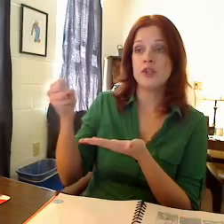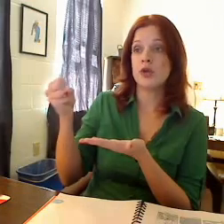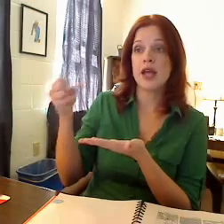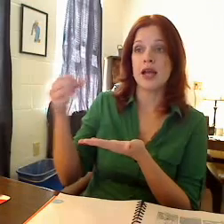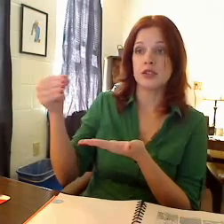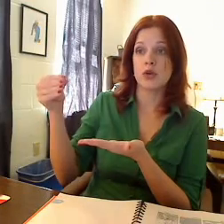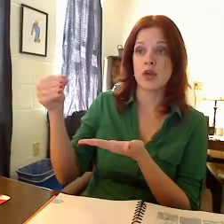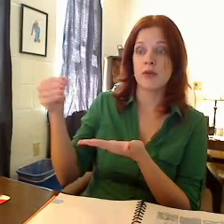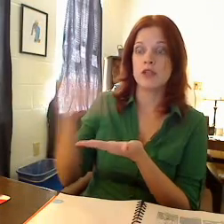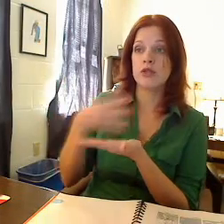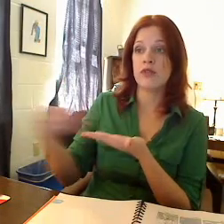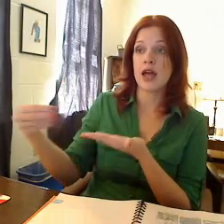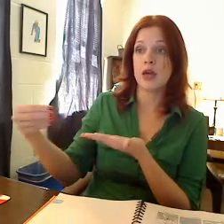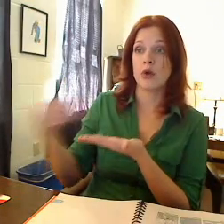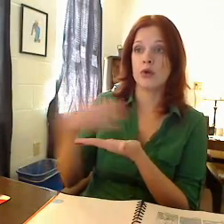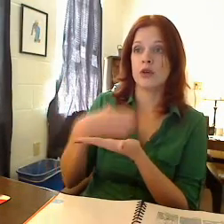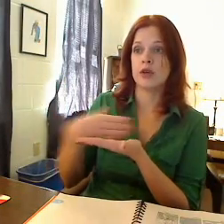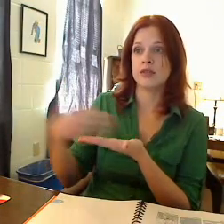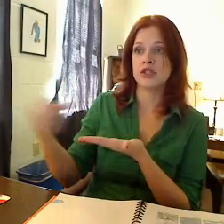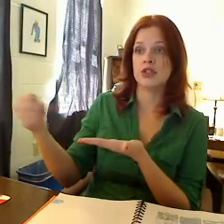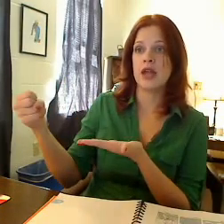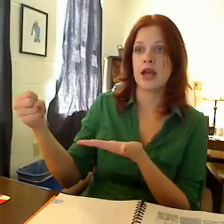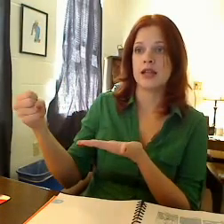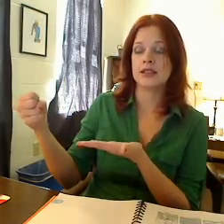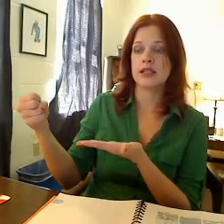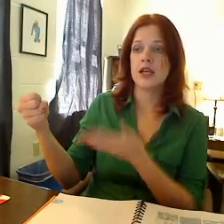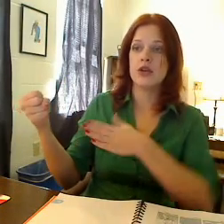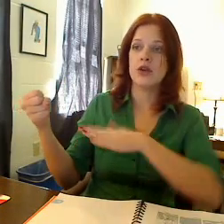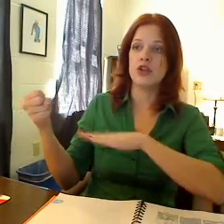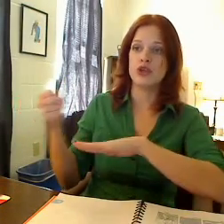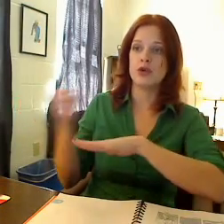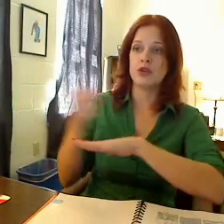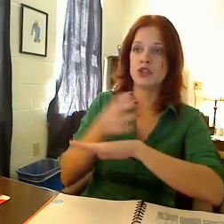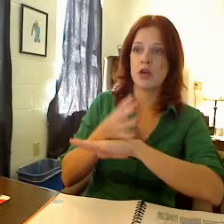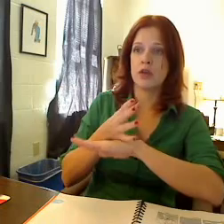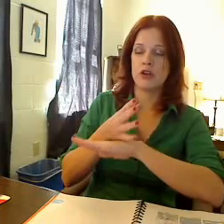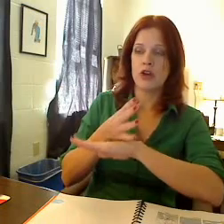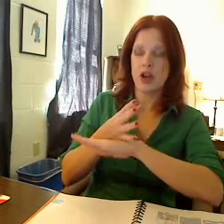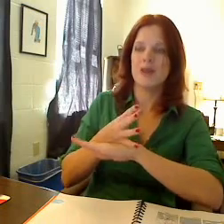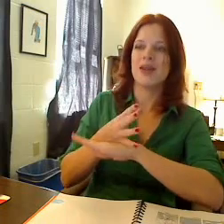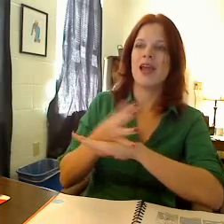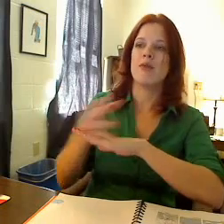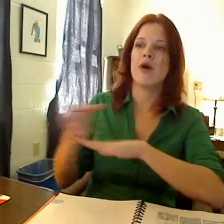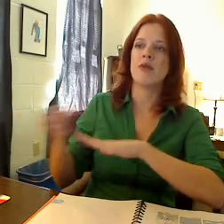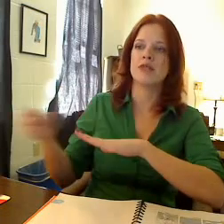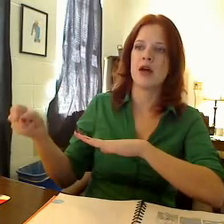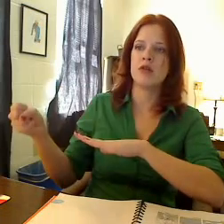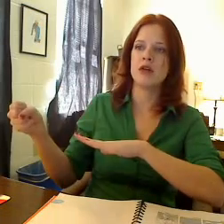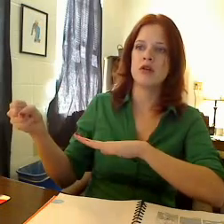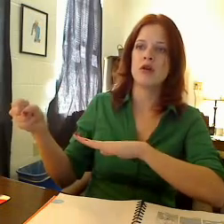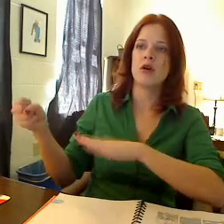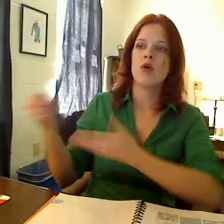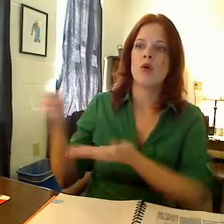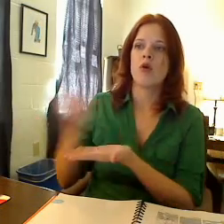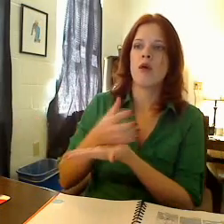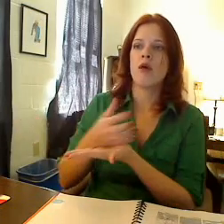into an S. Don't come into a flat O. It comes into an S. You can do it with your non-dominant hand palm down or palm